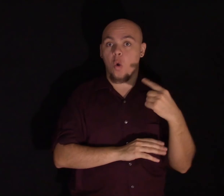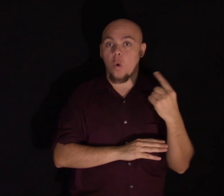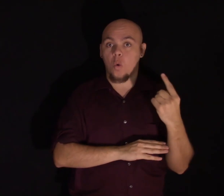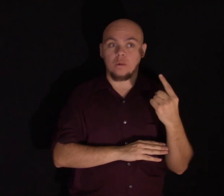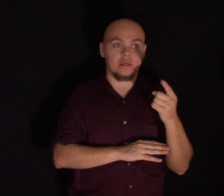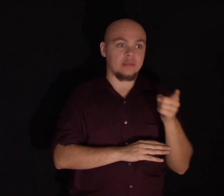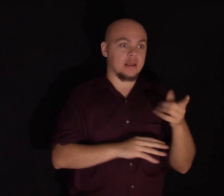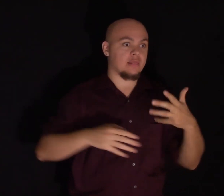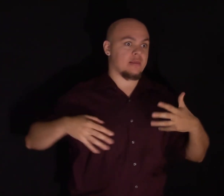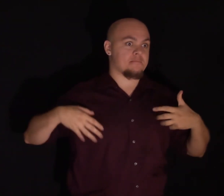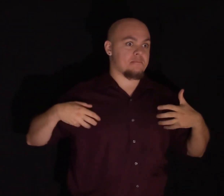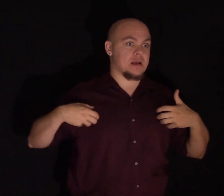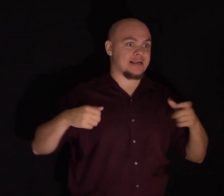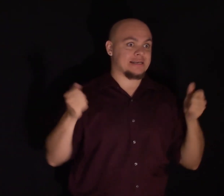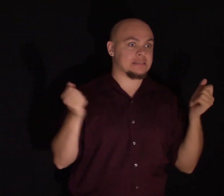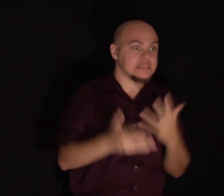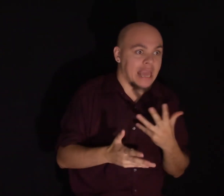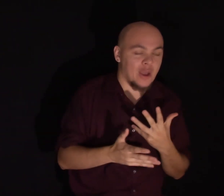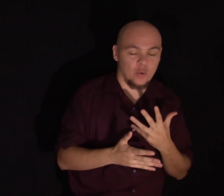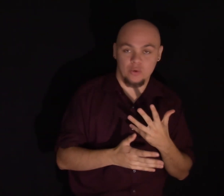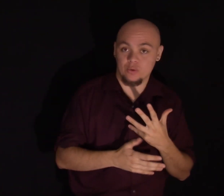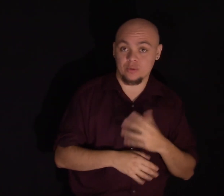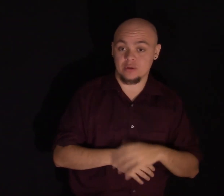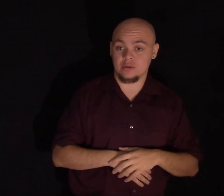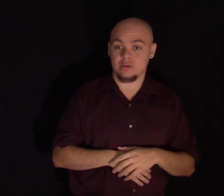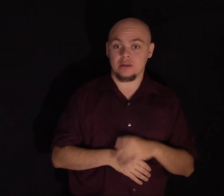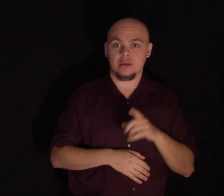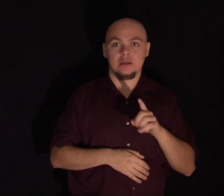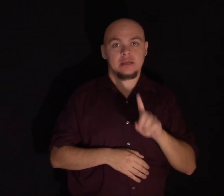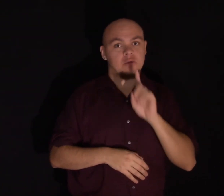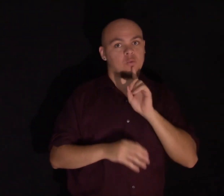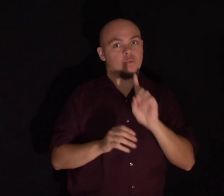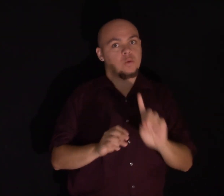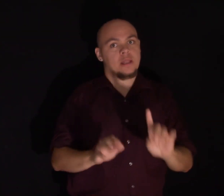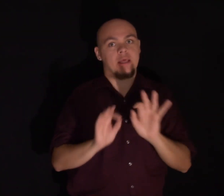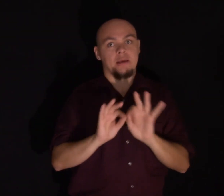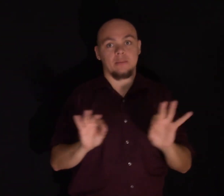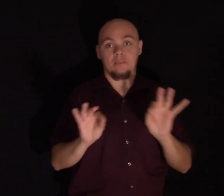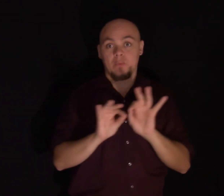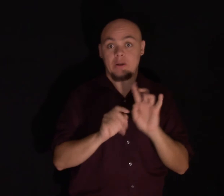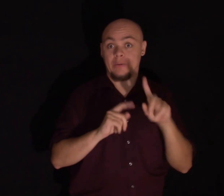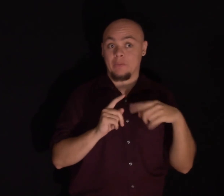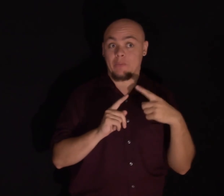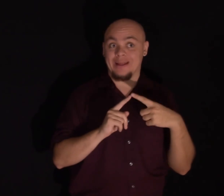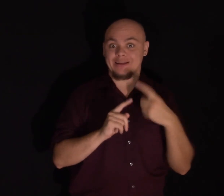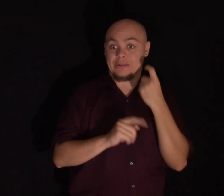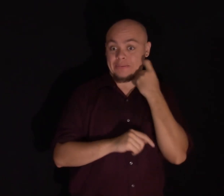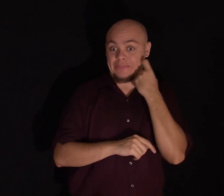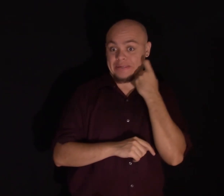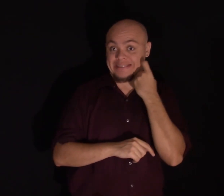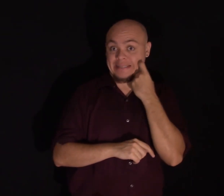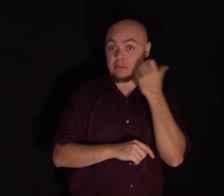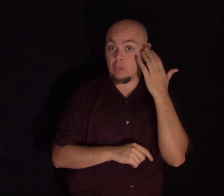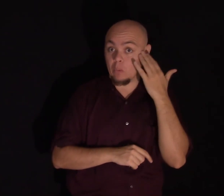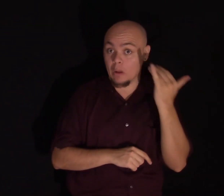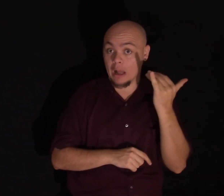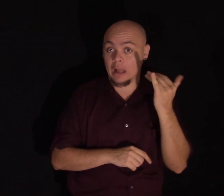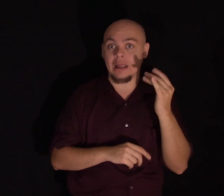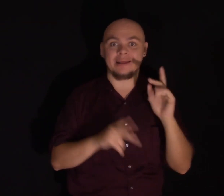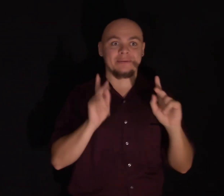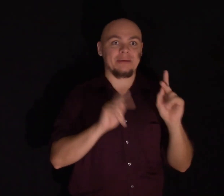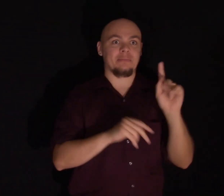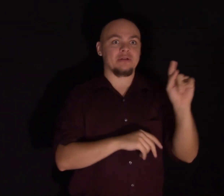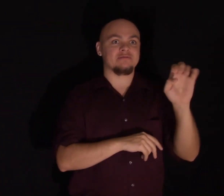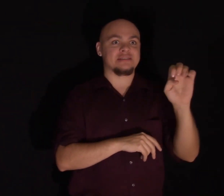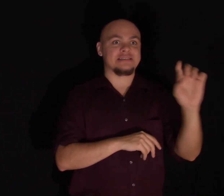monkey is terrified of now he became very relevant in my life pretty recently because people of ted